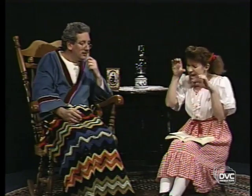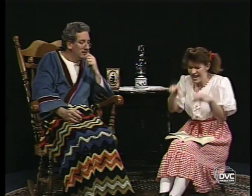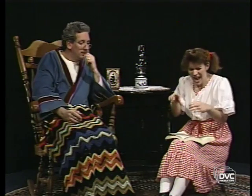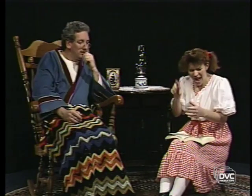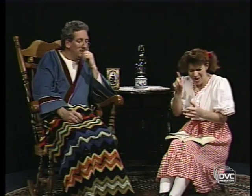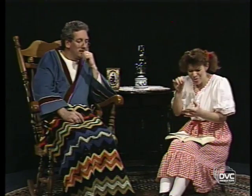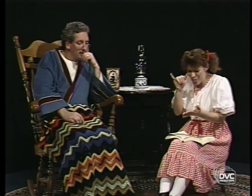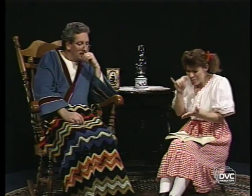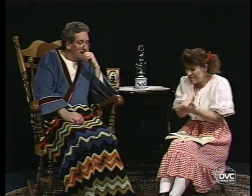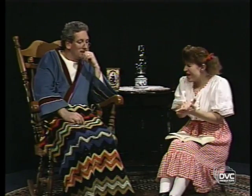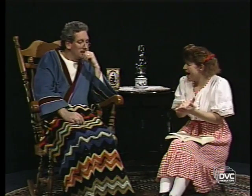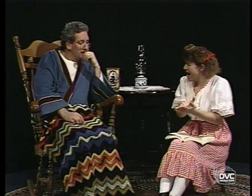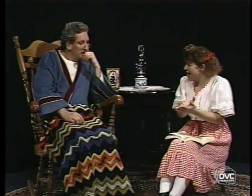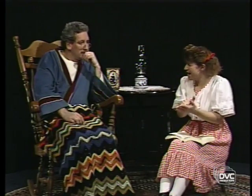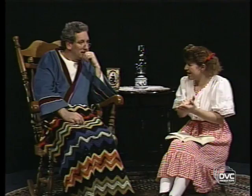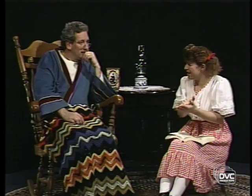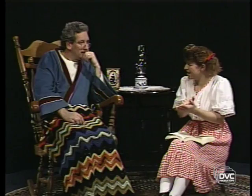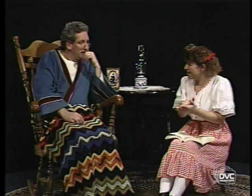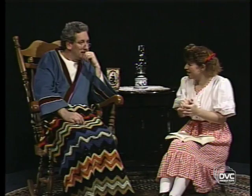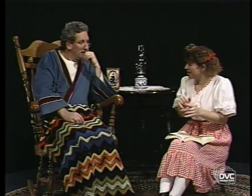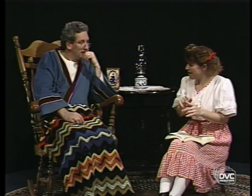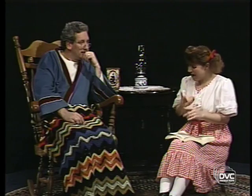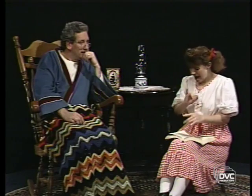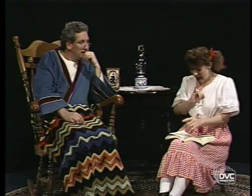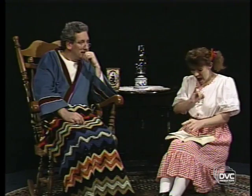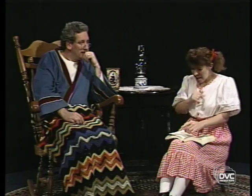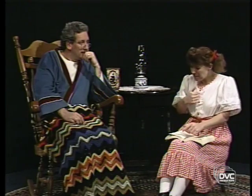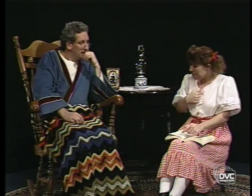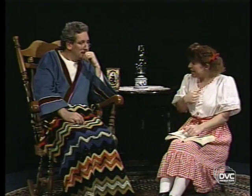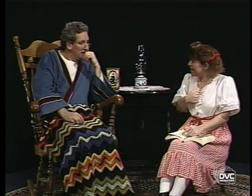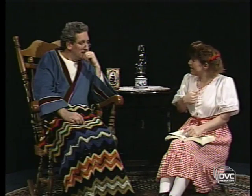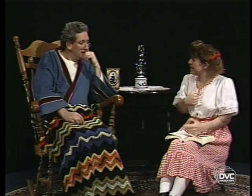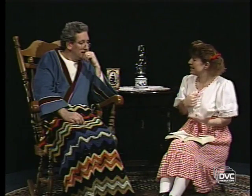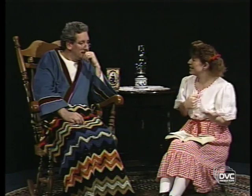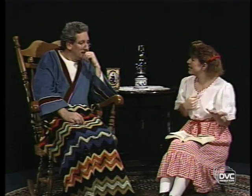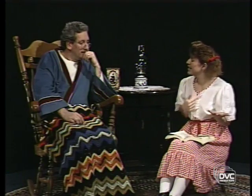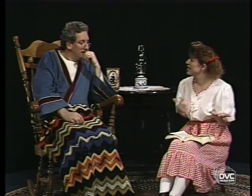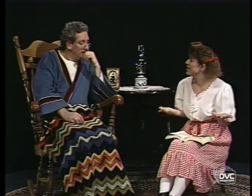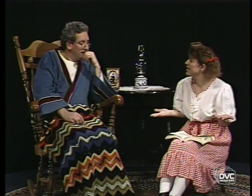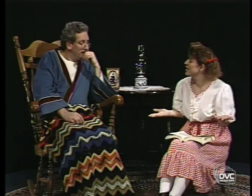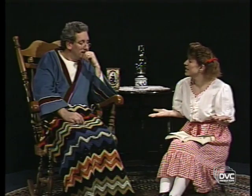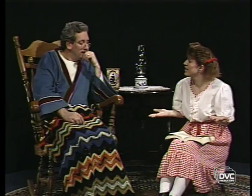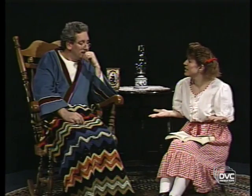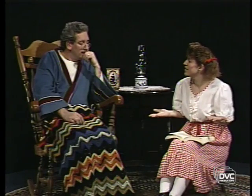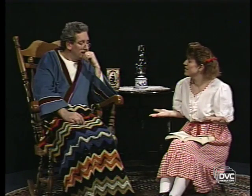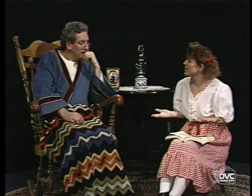God he can't do that I am me